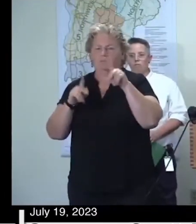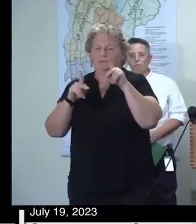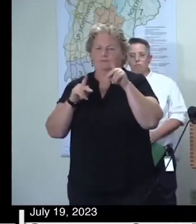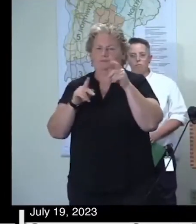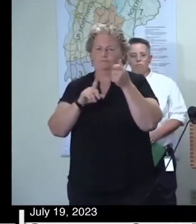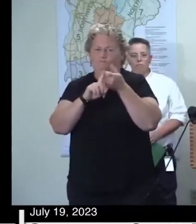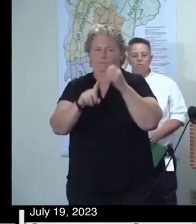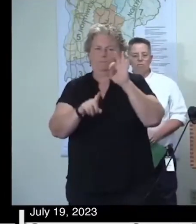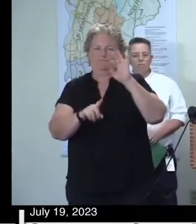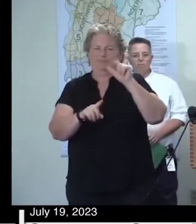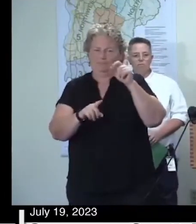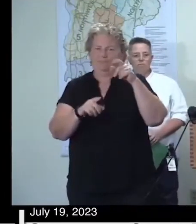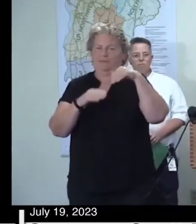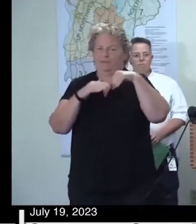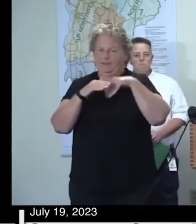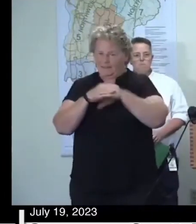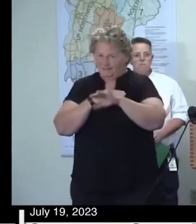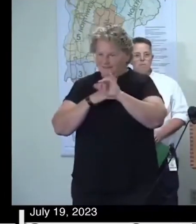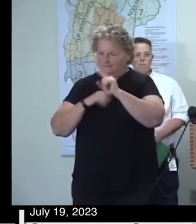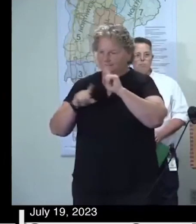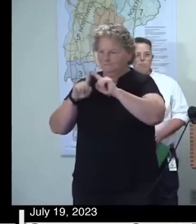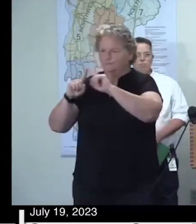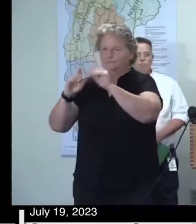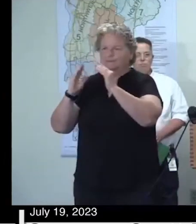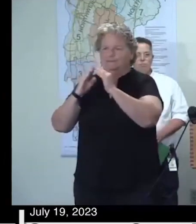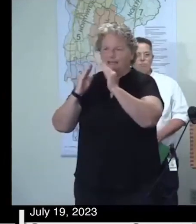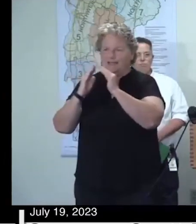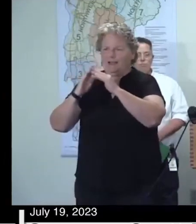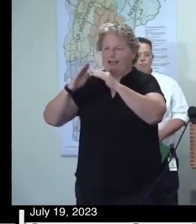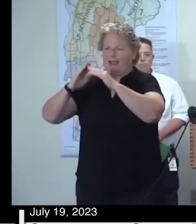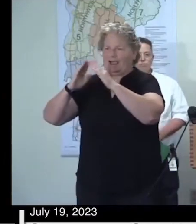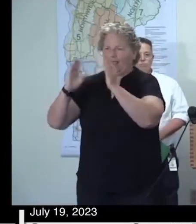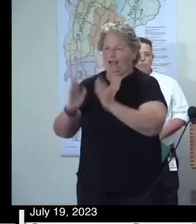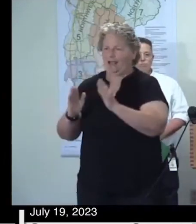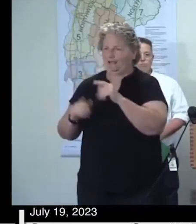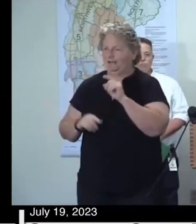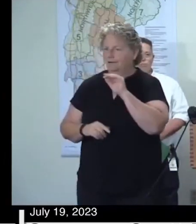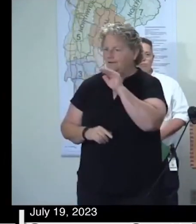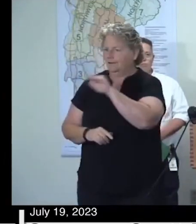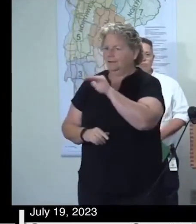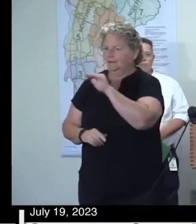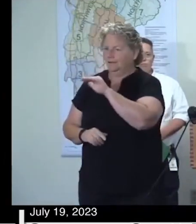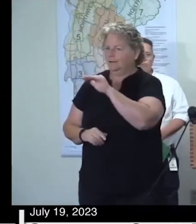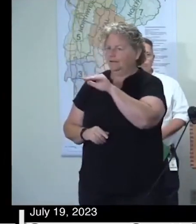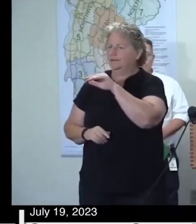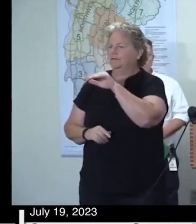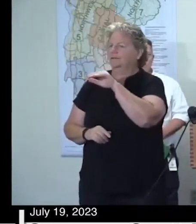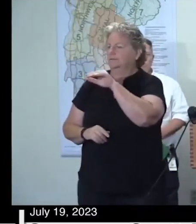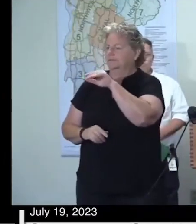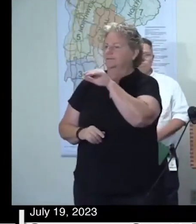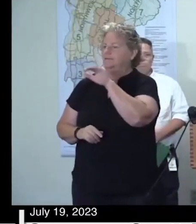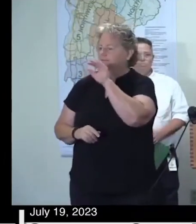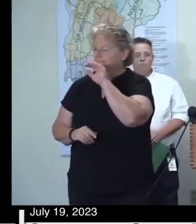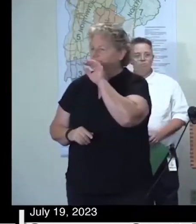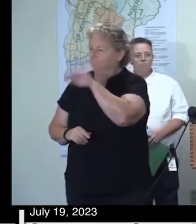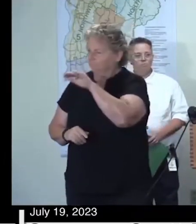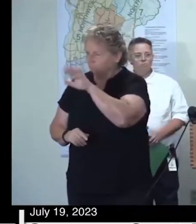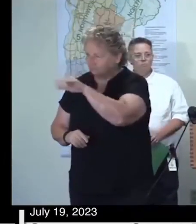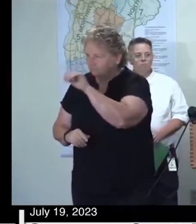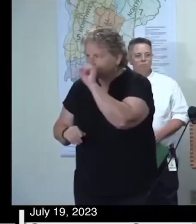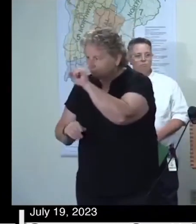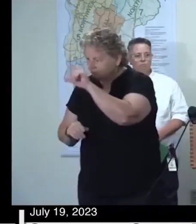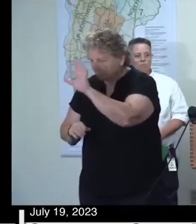visited 144 businesses because members from the Small Business Administration join our folks as they do their walkabouts to